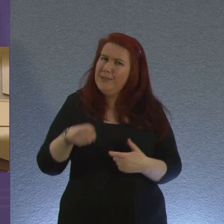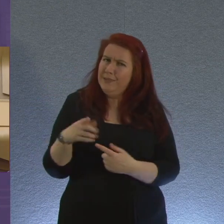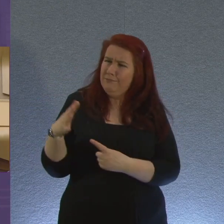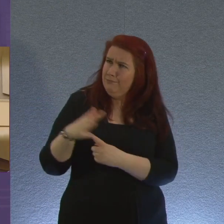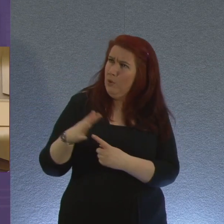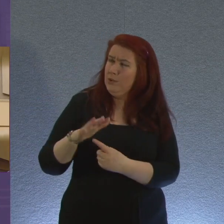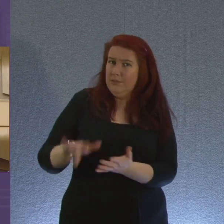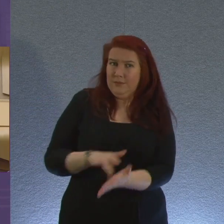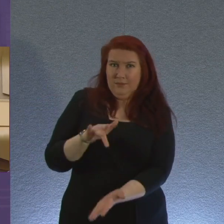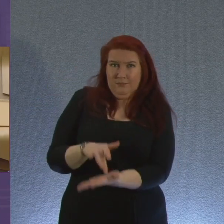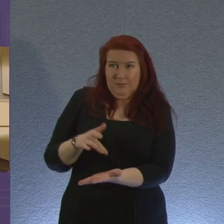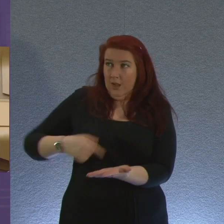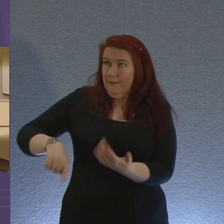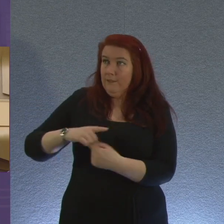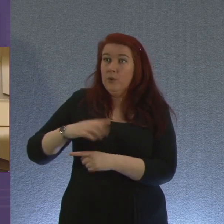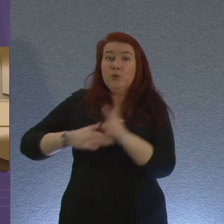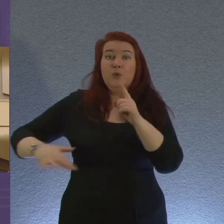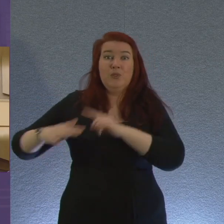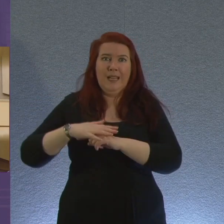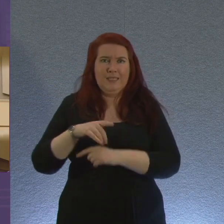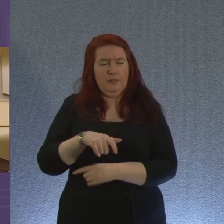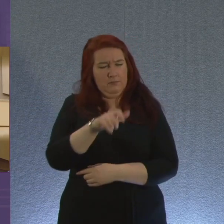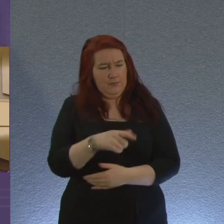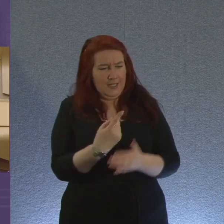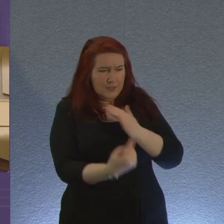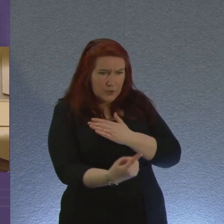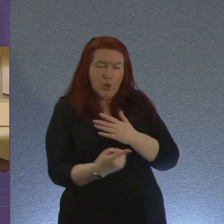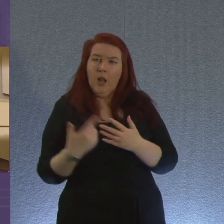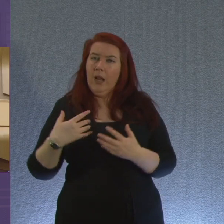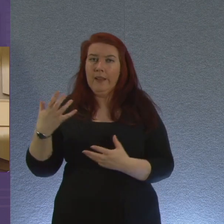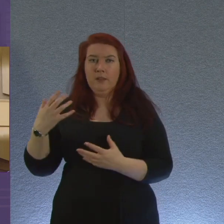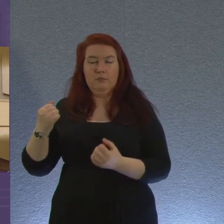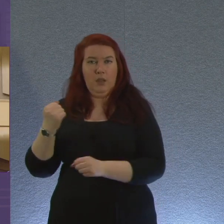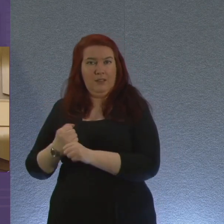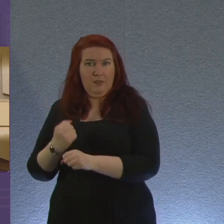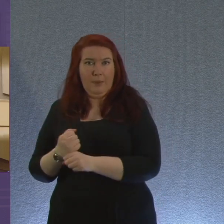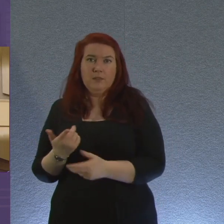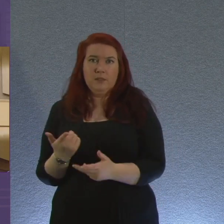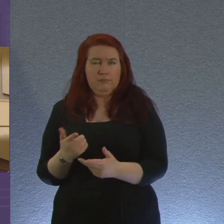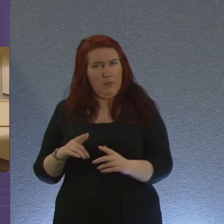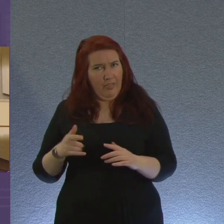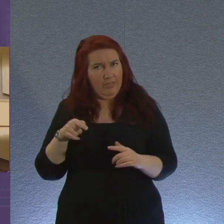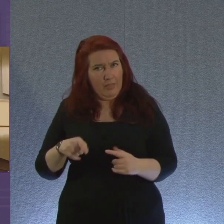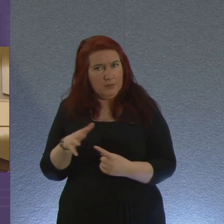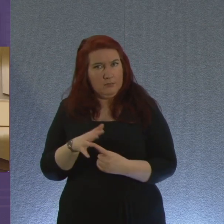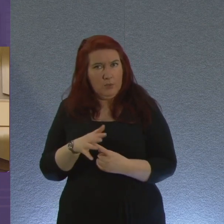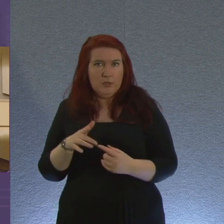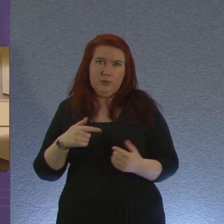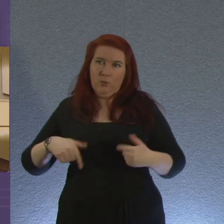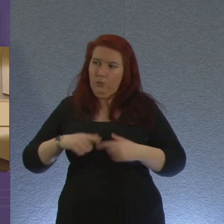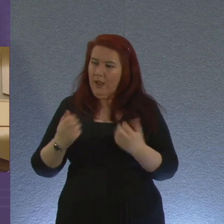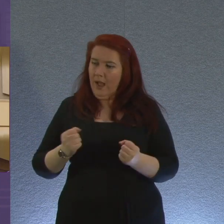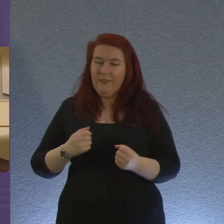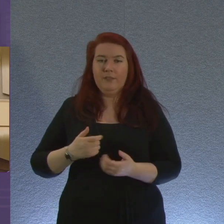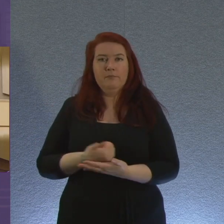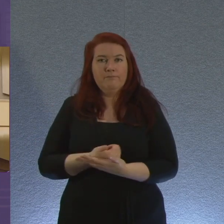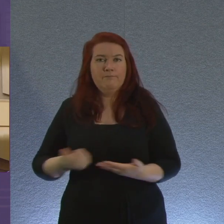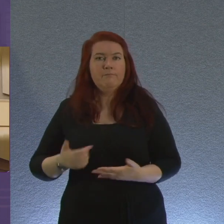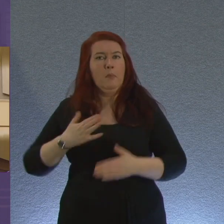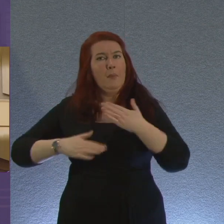the liberty of the individual from the power of the state, and sanctions for those who transgress agreed norms of behaviour in the civil and criminal